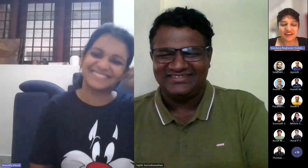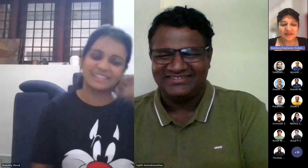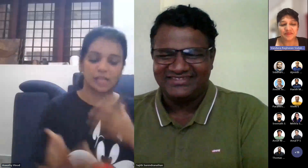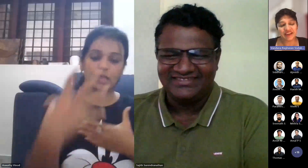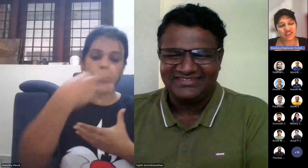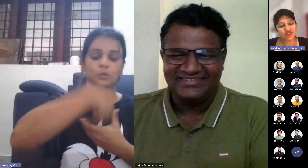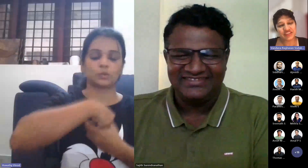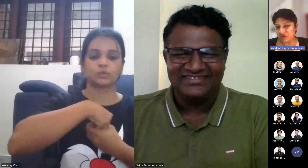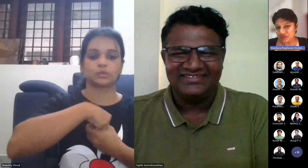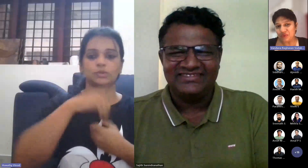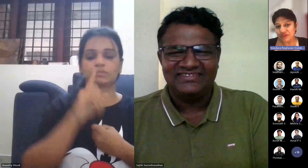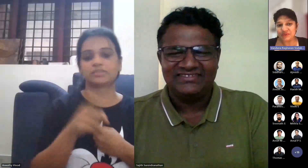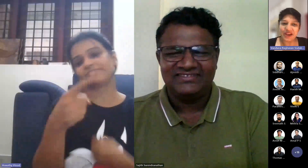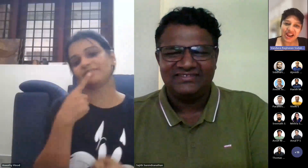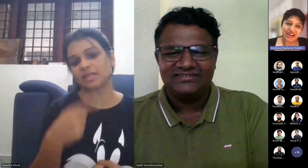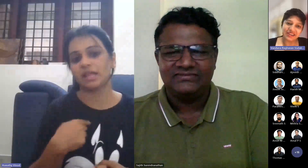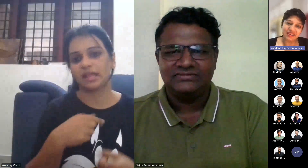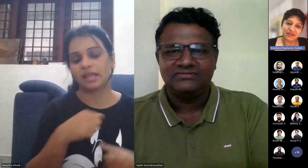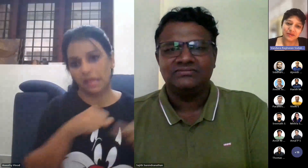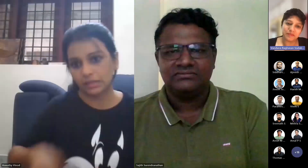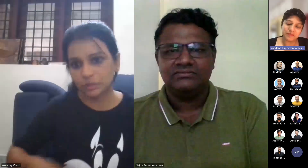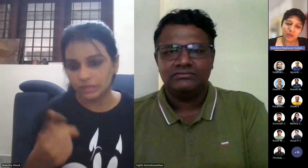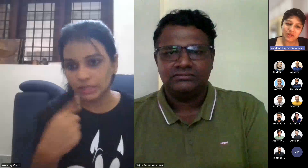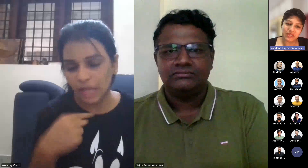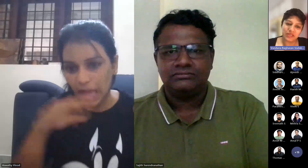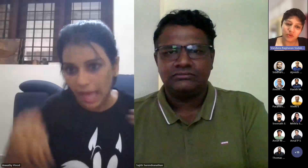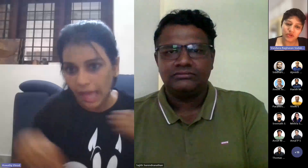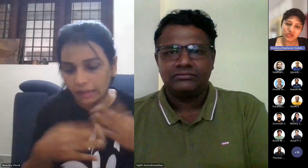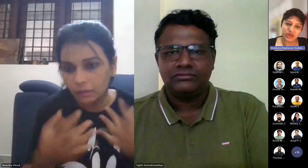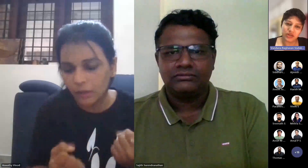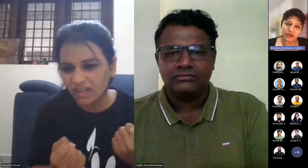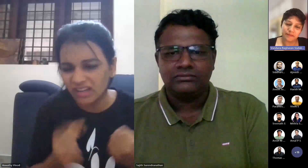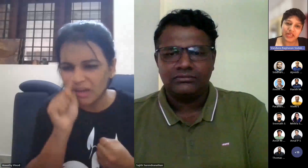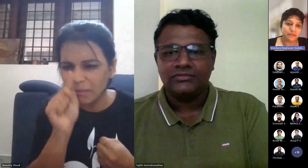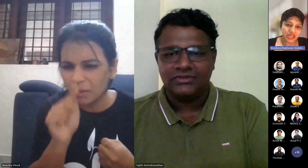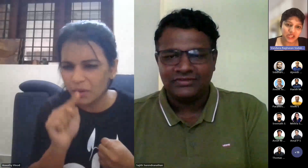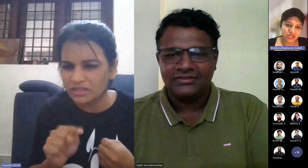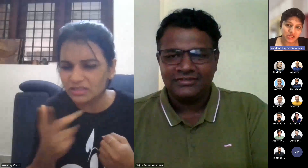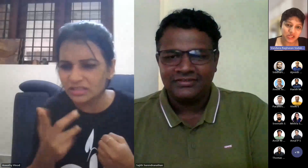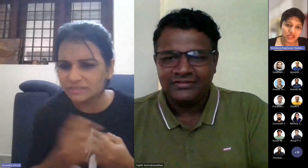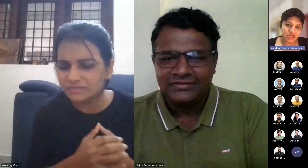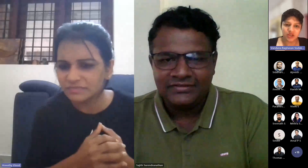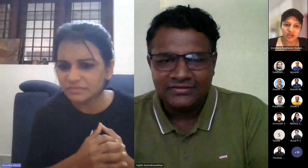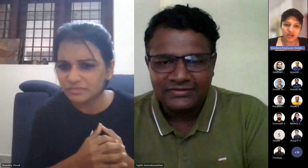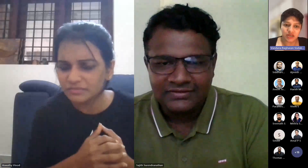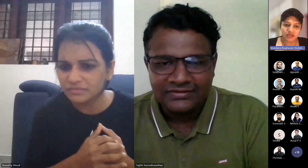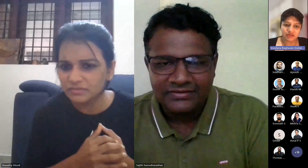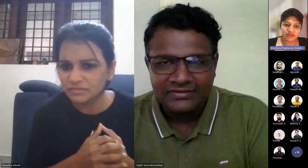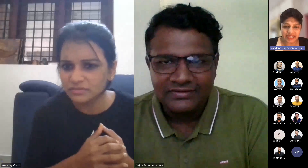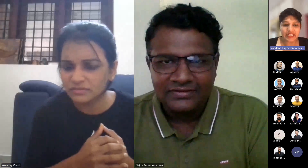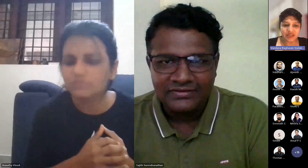inclusion. Ashwati, I also wanted you to add probably some points on the limitations of